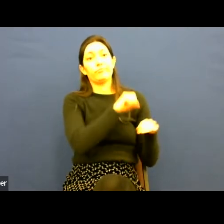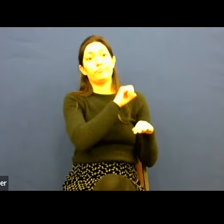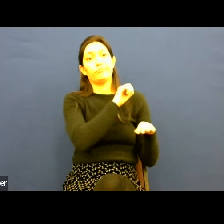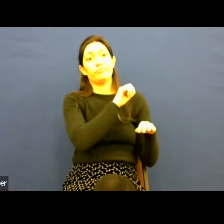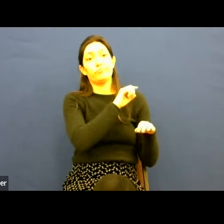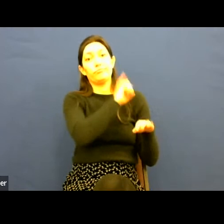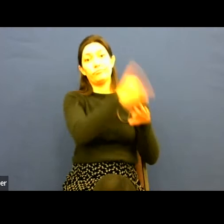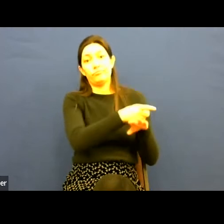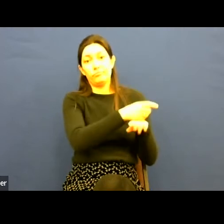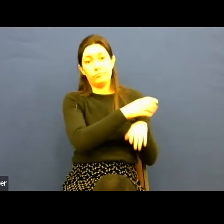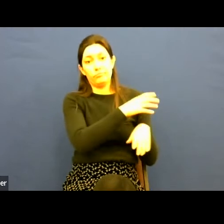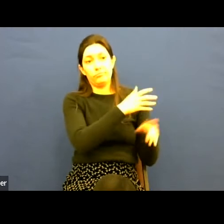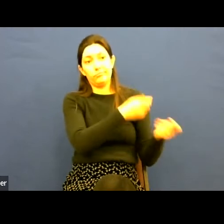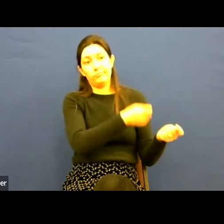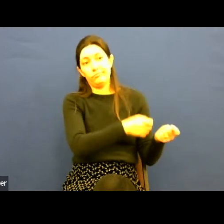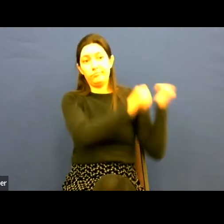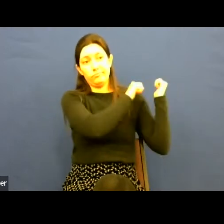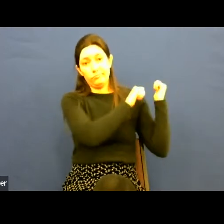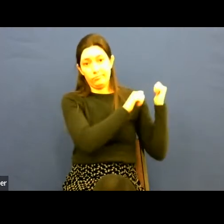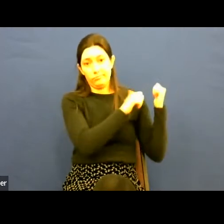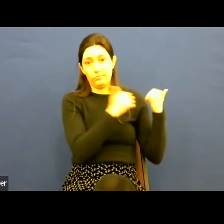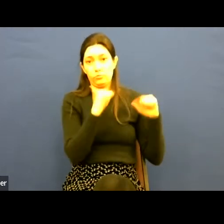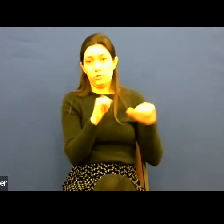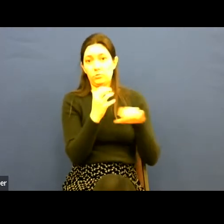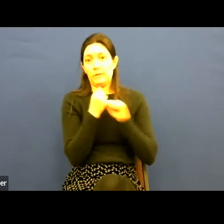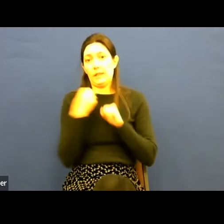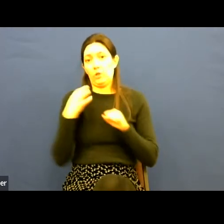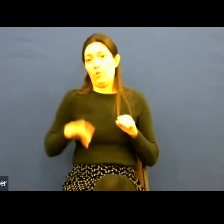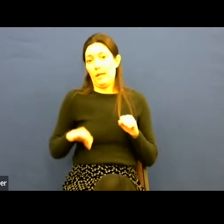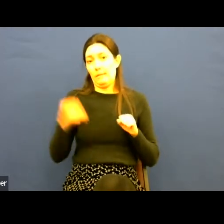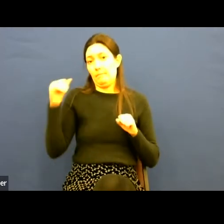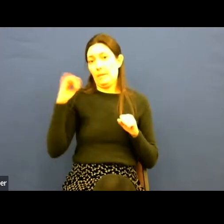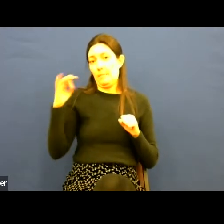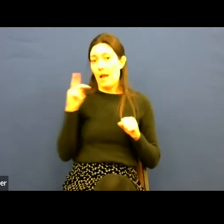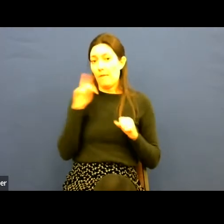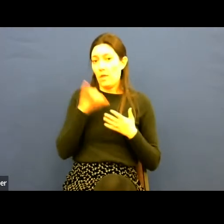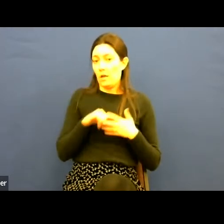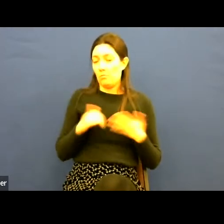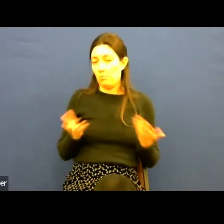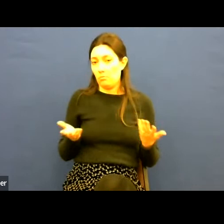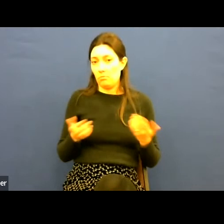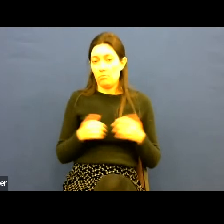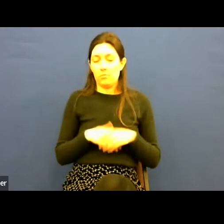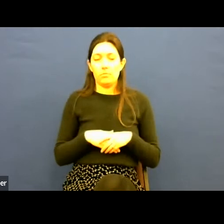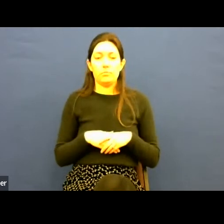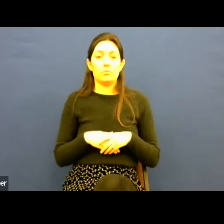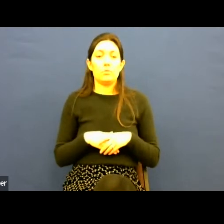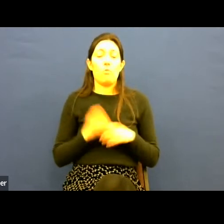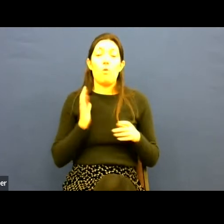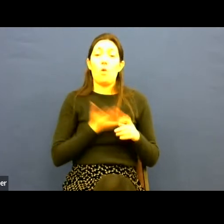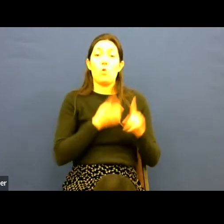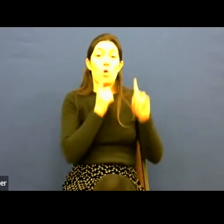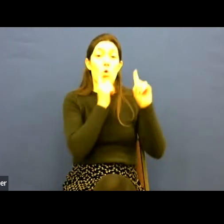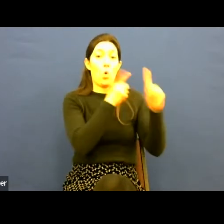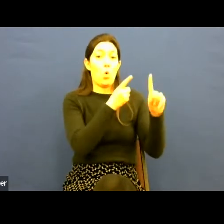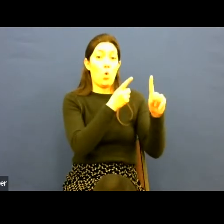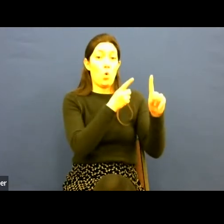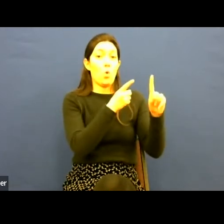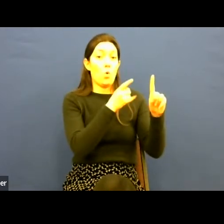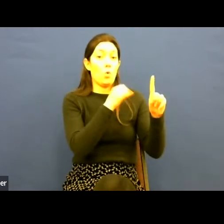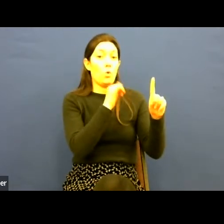a credit for those. But the plan is to, again, buy back these from